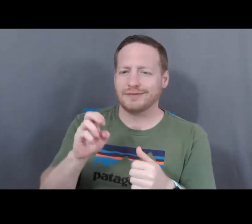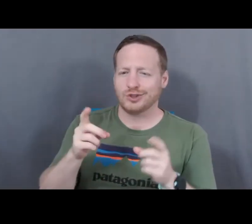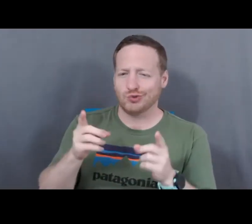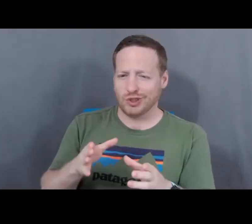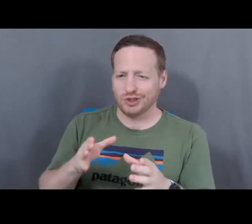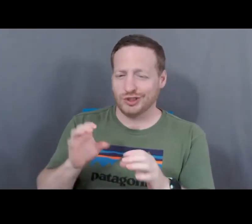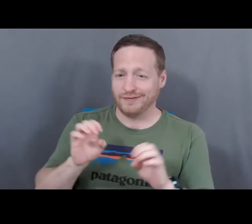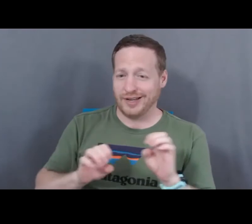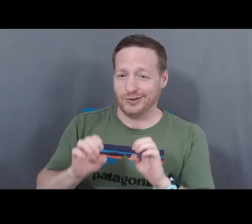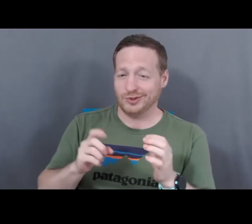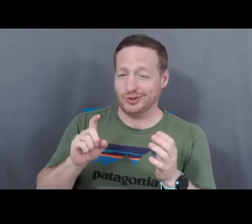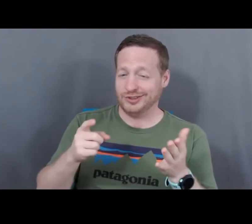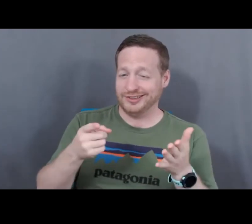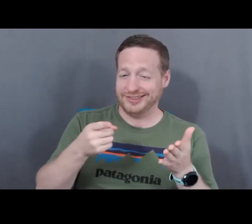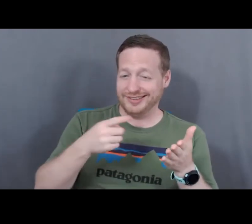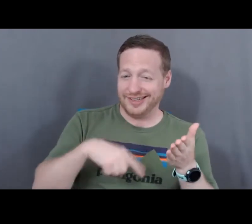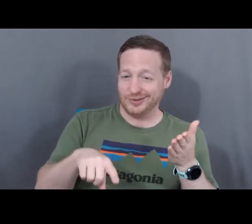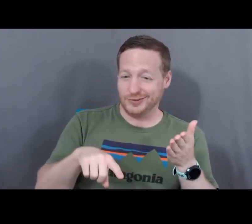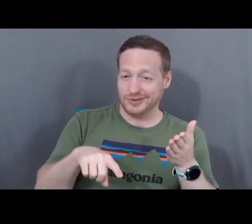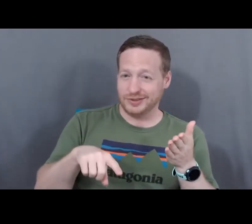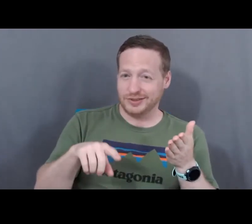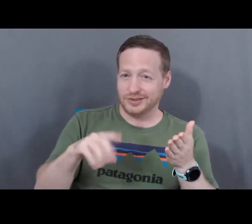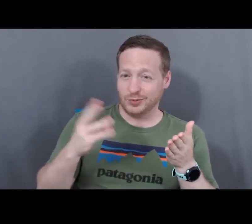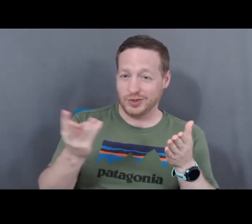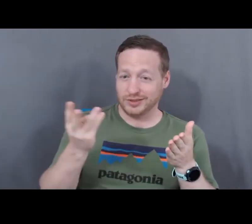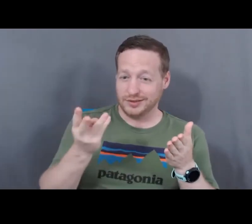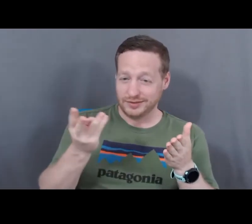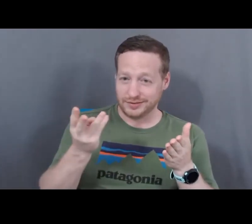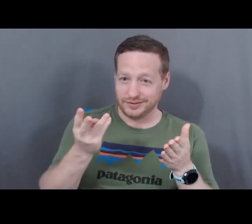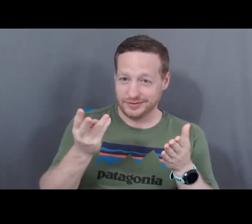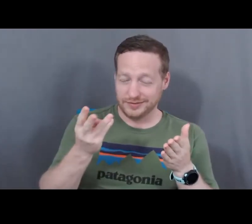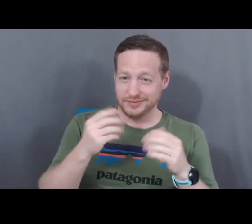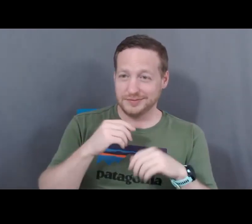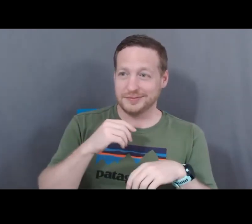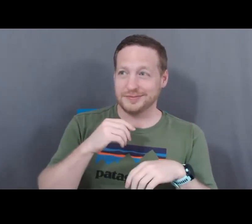So first, the executive director's evaluation that is going to be held next Wednesday, I believe,